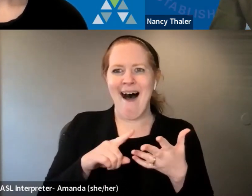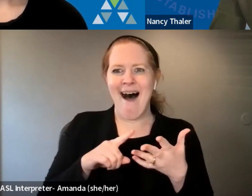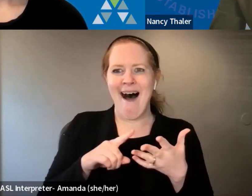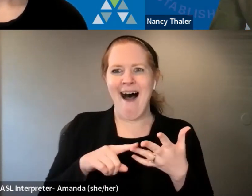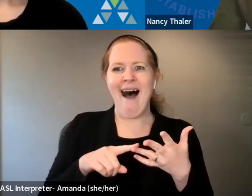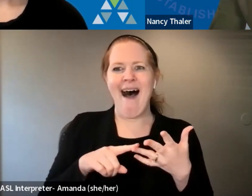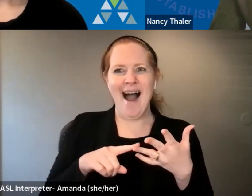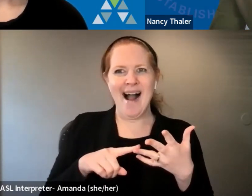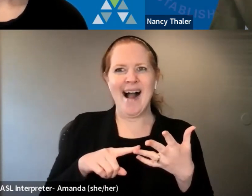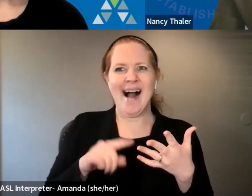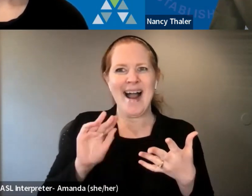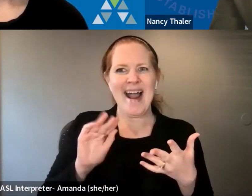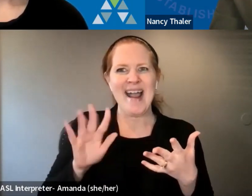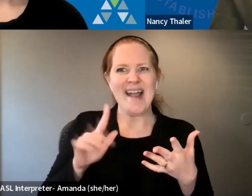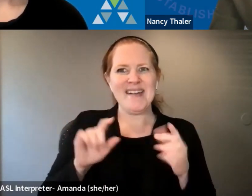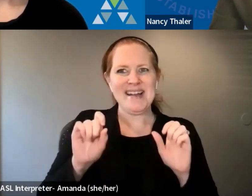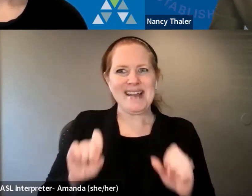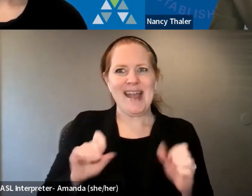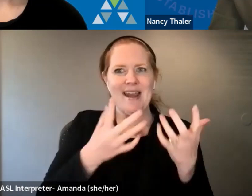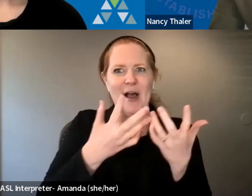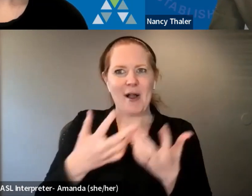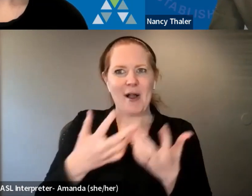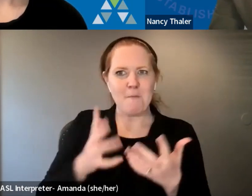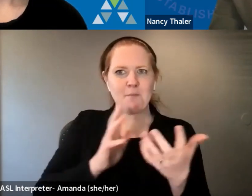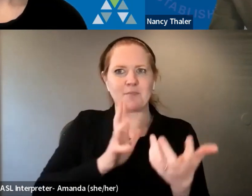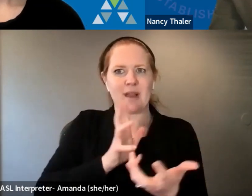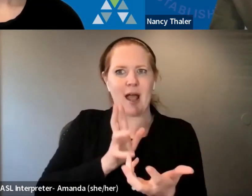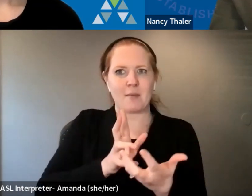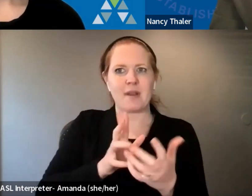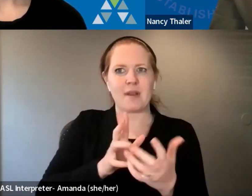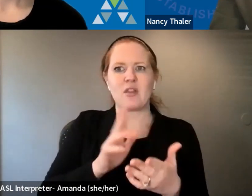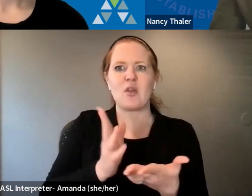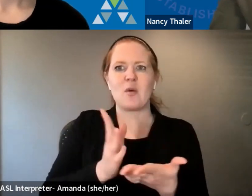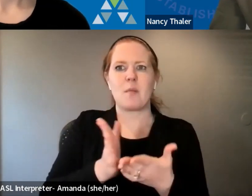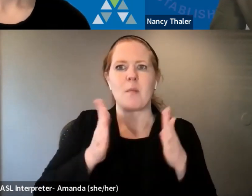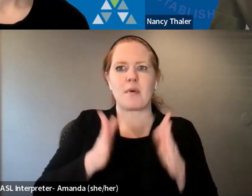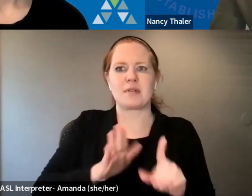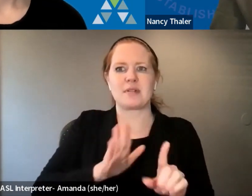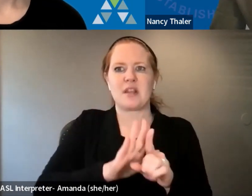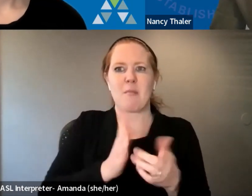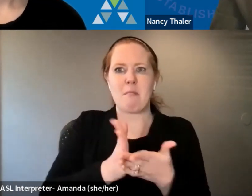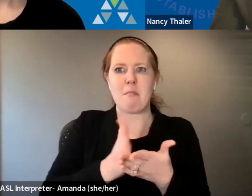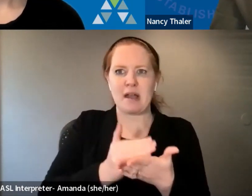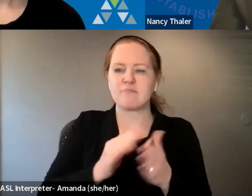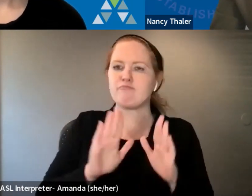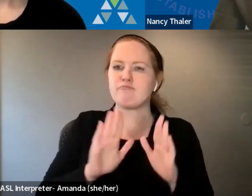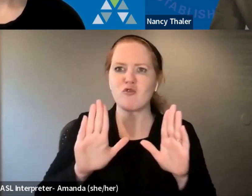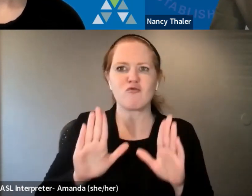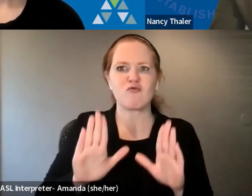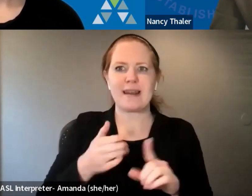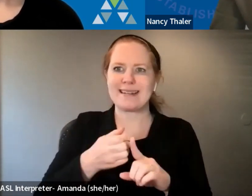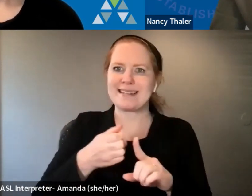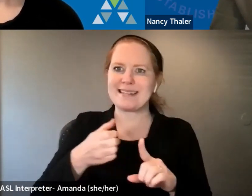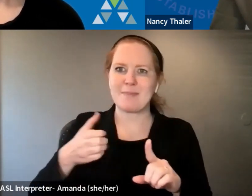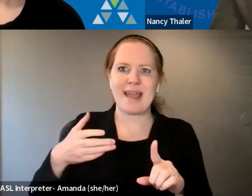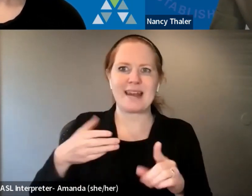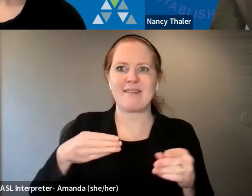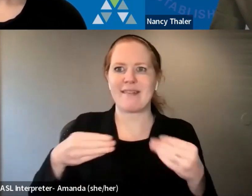if it can be accommodated in the personal budget. It's great. It's expanded flexibility. It's